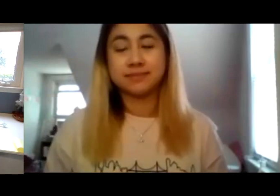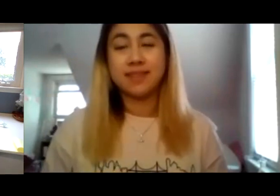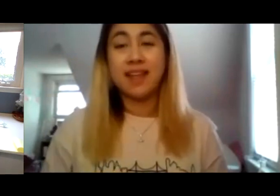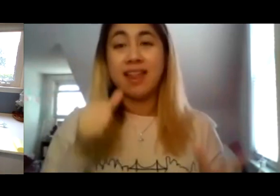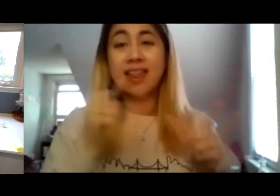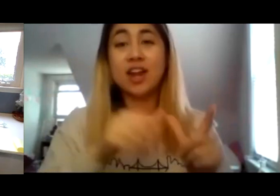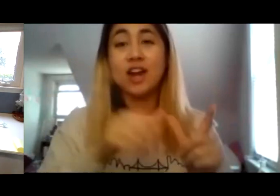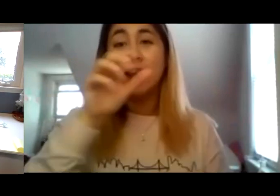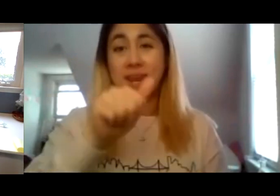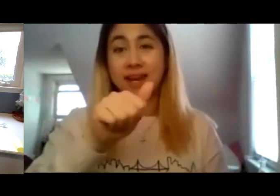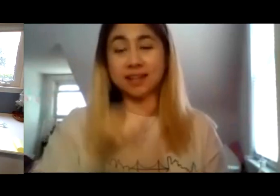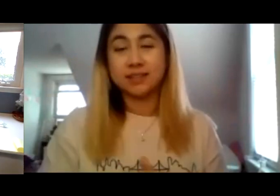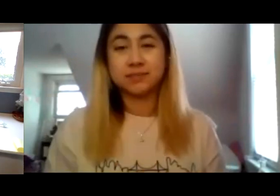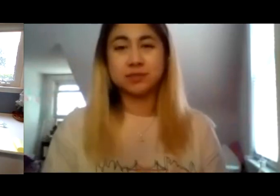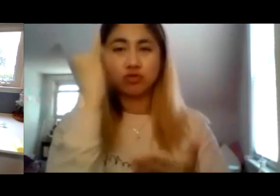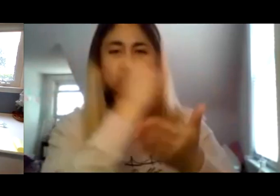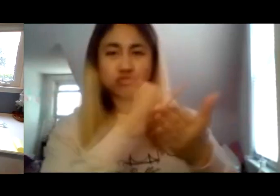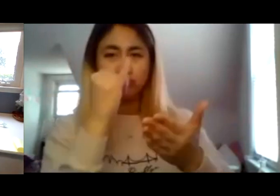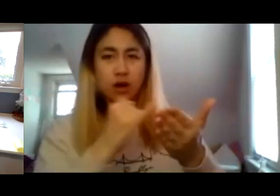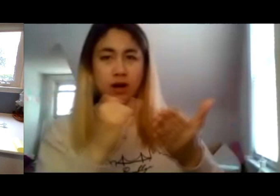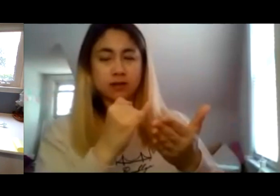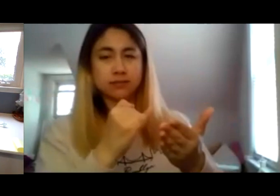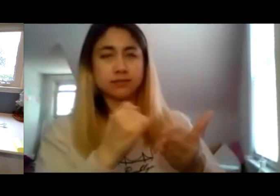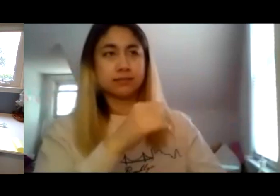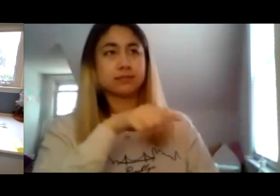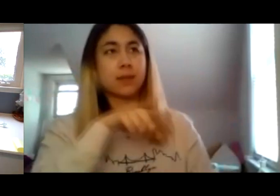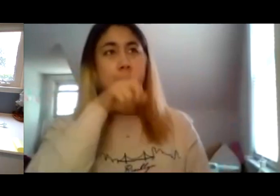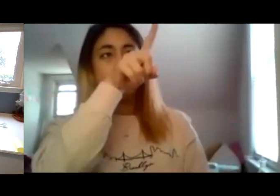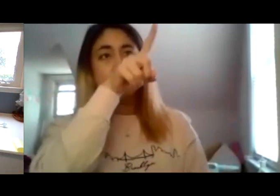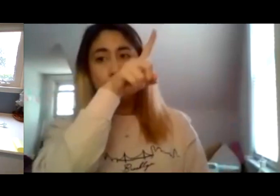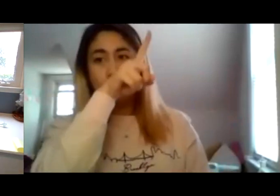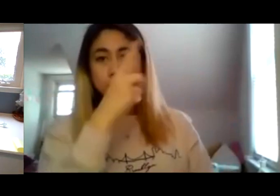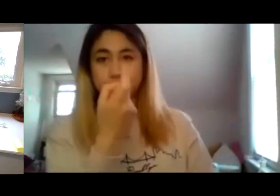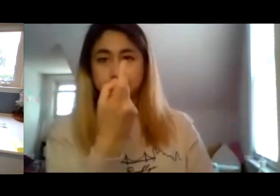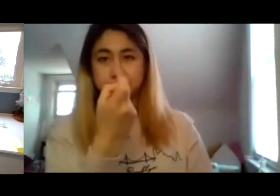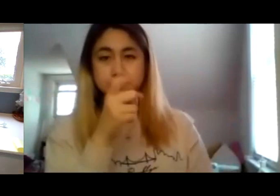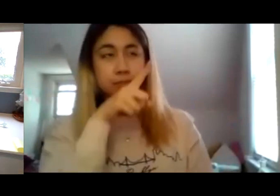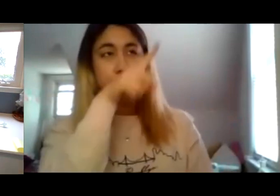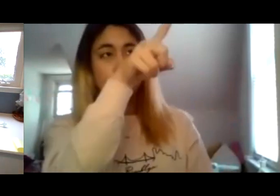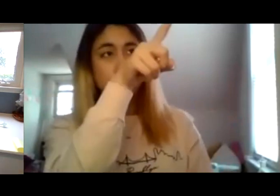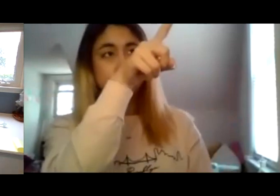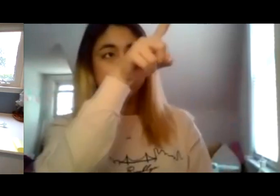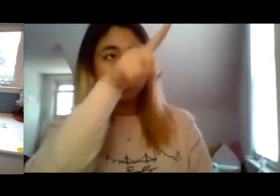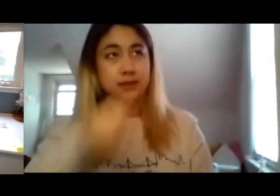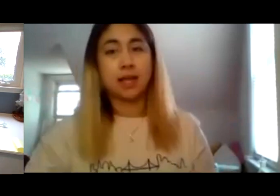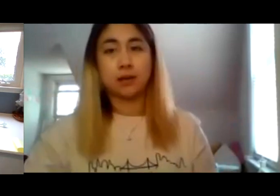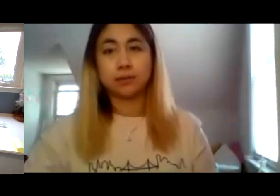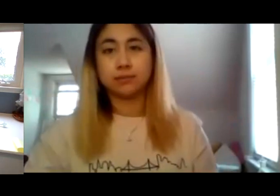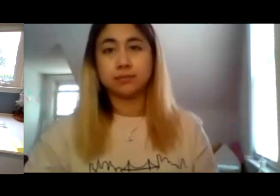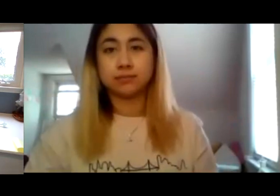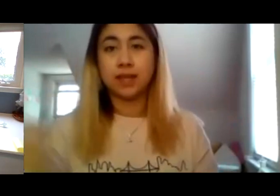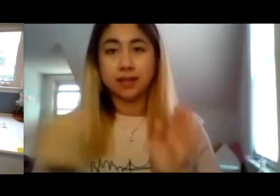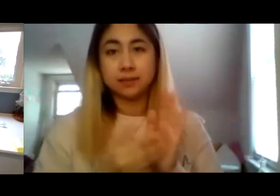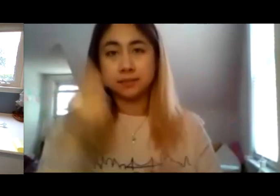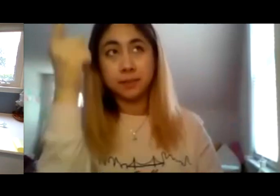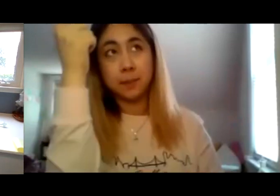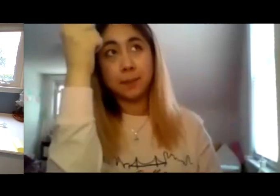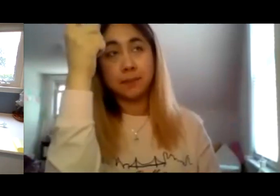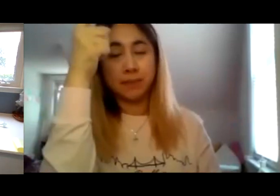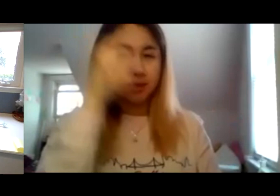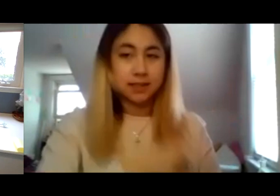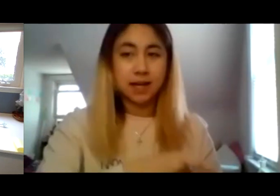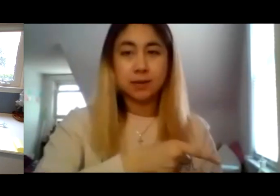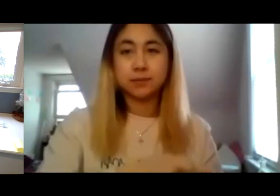A, first we drew it in the air. We started pointing all the way up to the top, and we went down, back to the